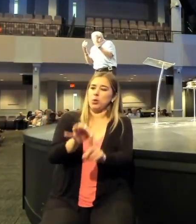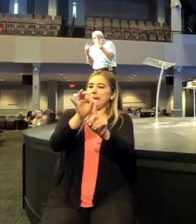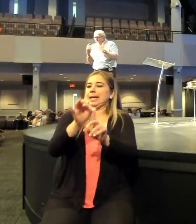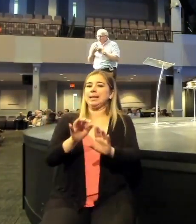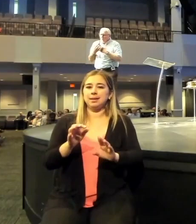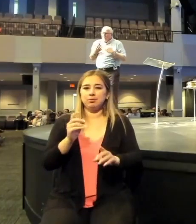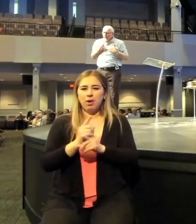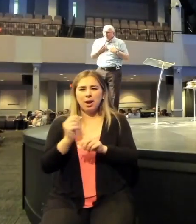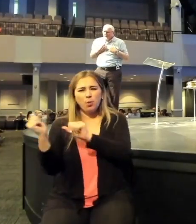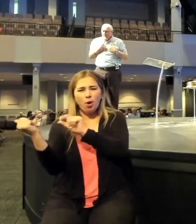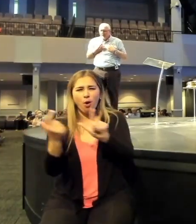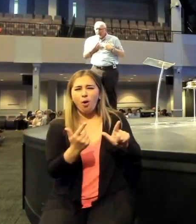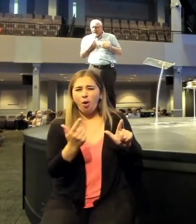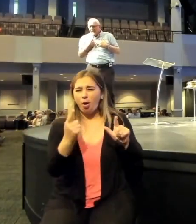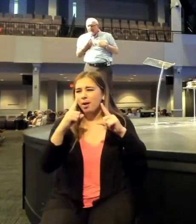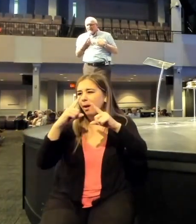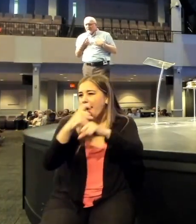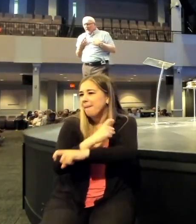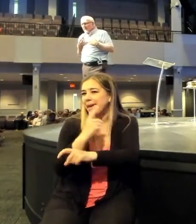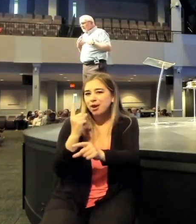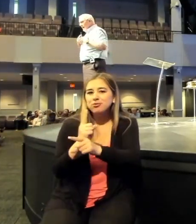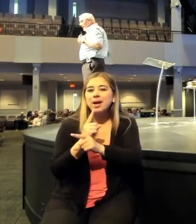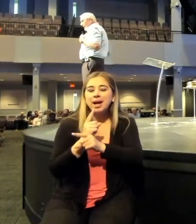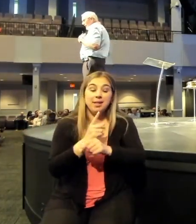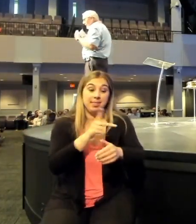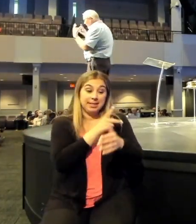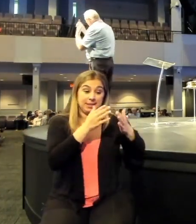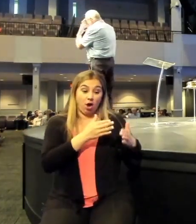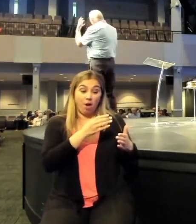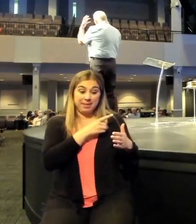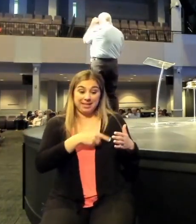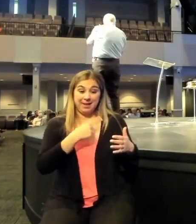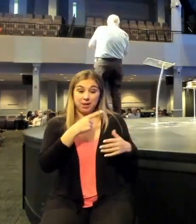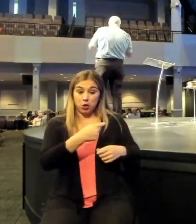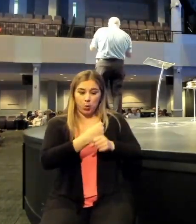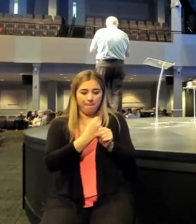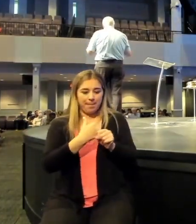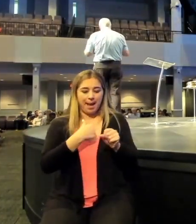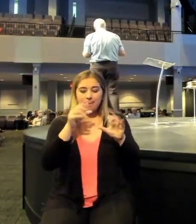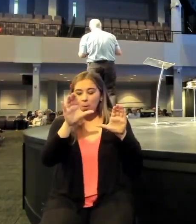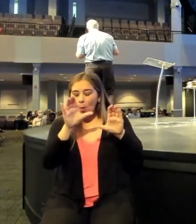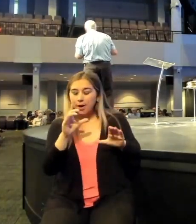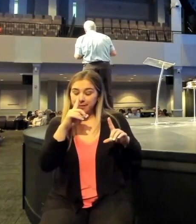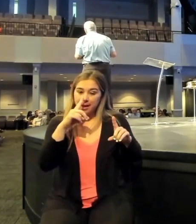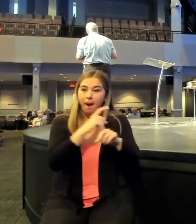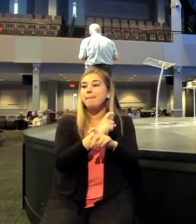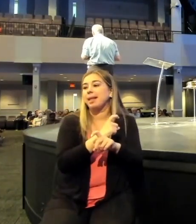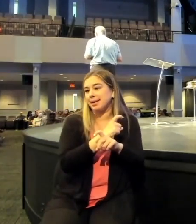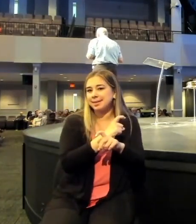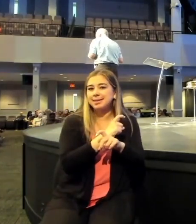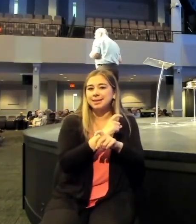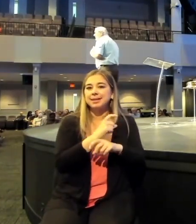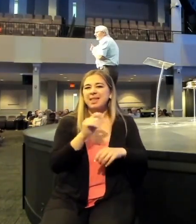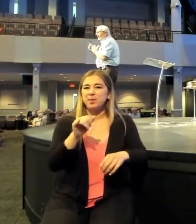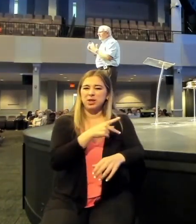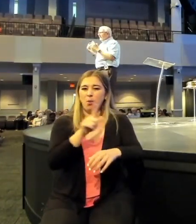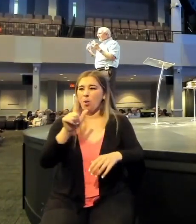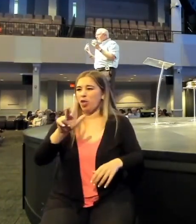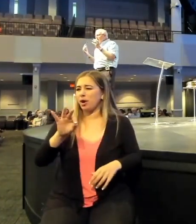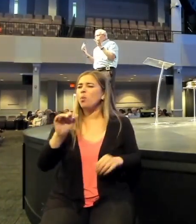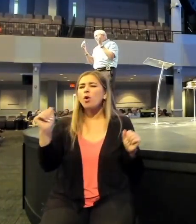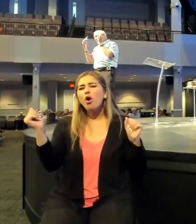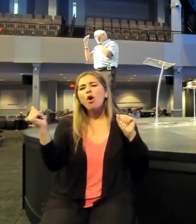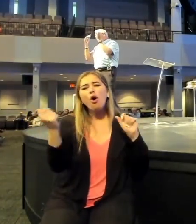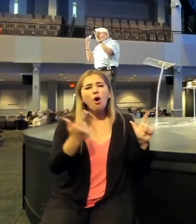And all of us are complex, and even the psalmist said, Lord, you've made me wonderfully complex in Psalm 139. Everybody's